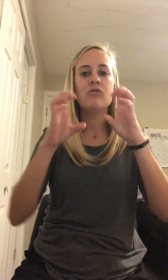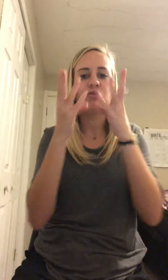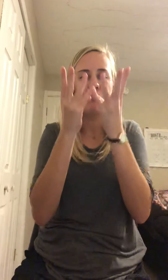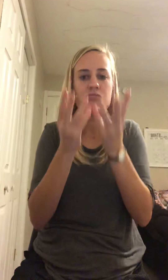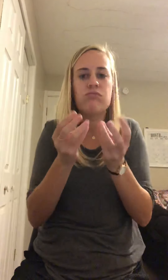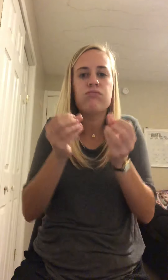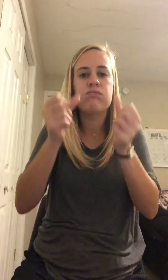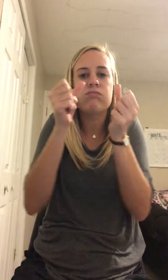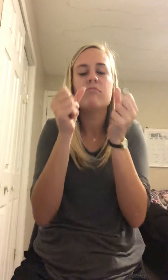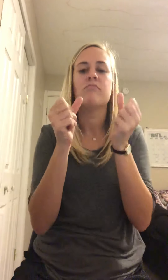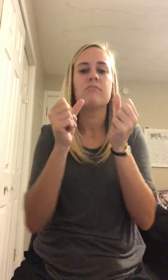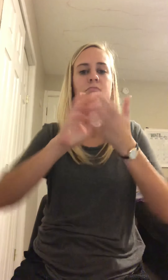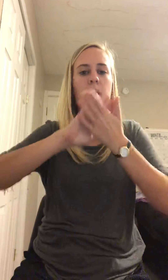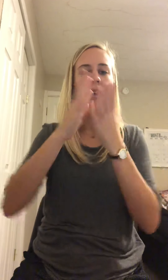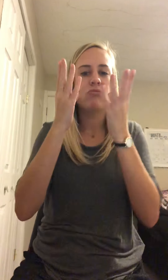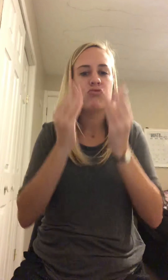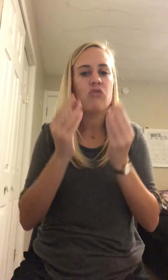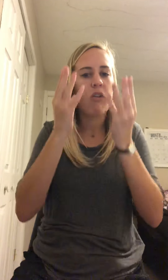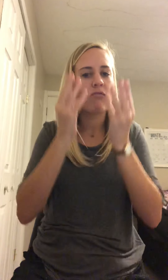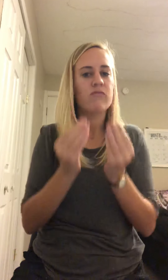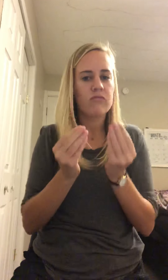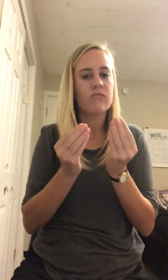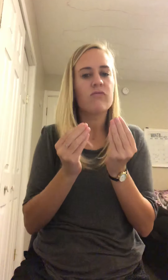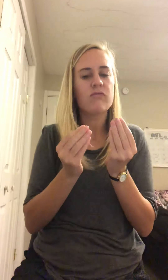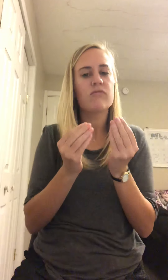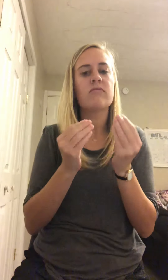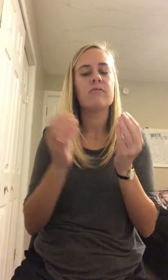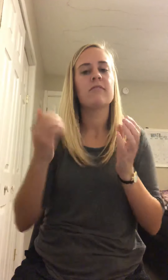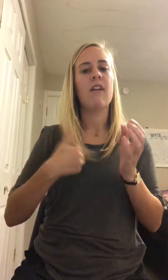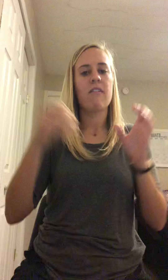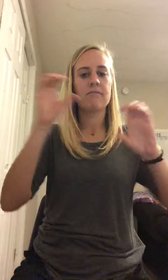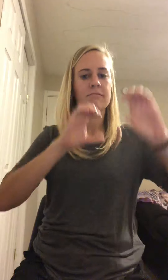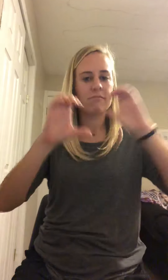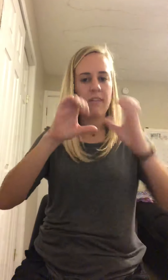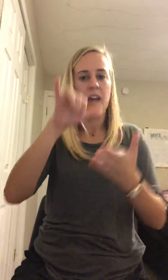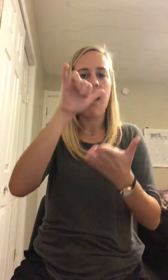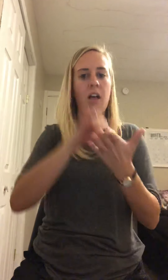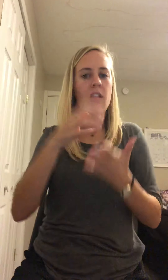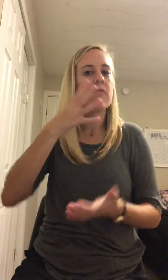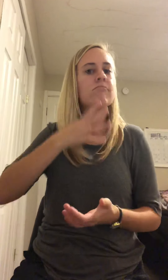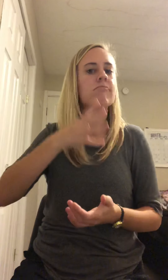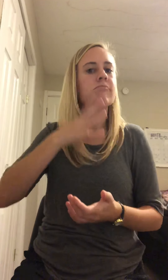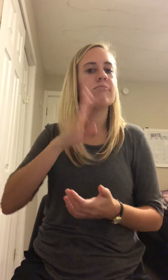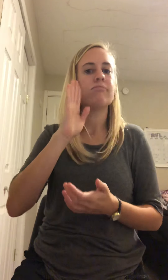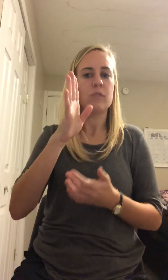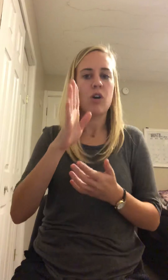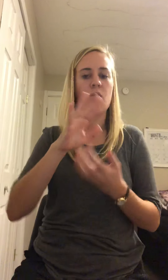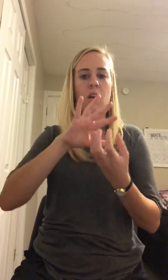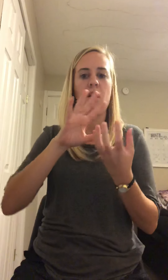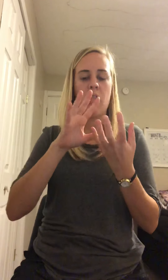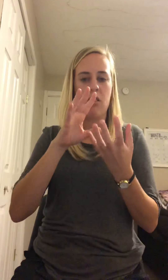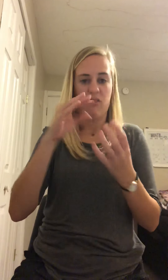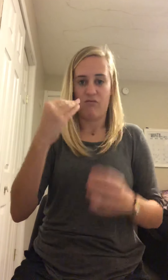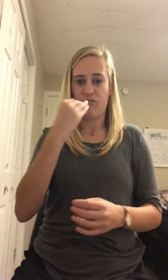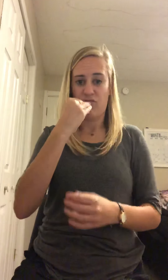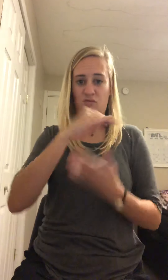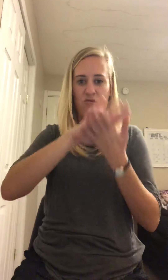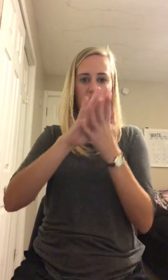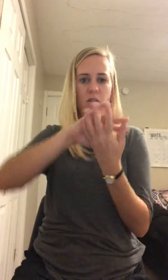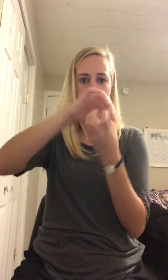Chewing will allow you to produce a very small round ball of food known as a bolus that will be sent through your esophagus into your